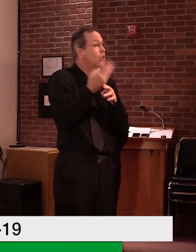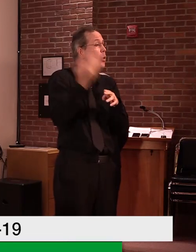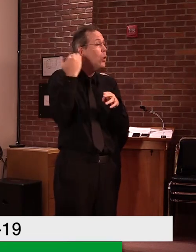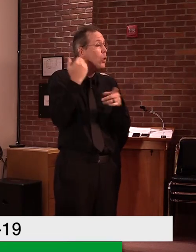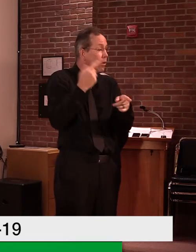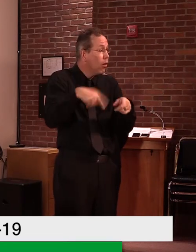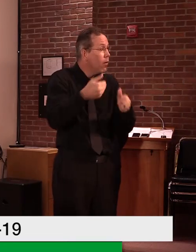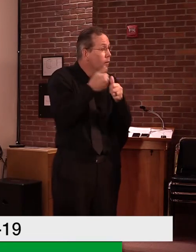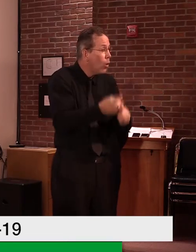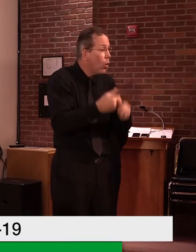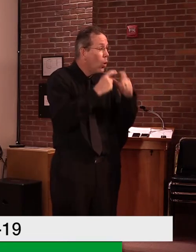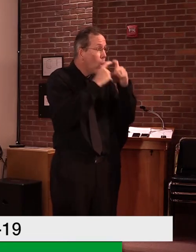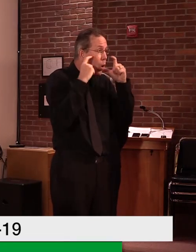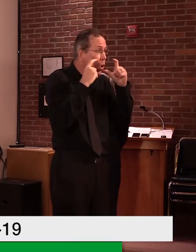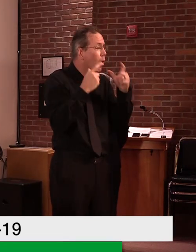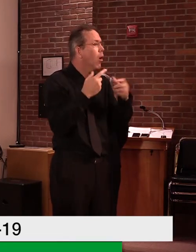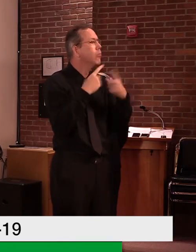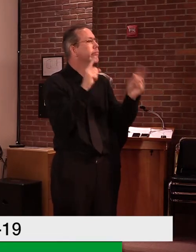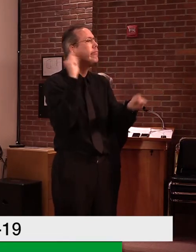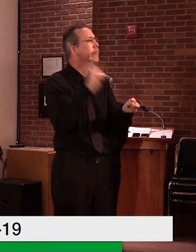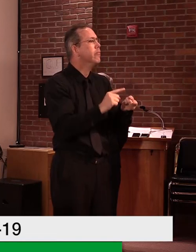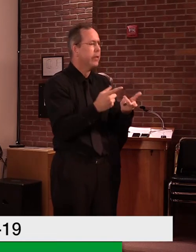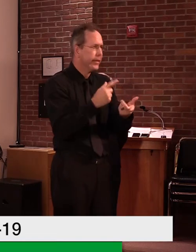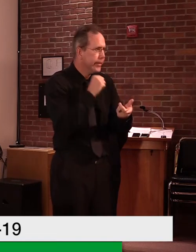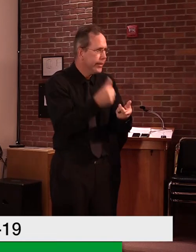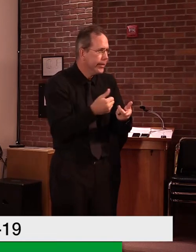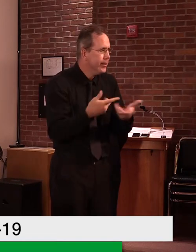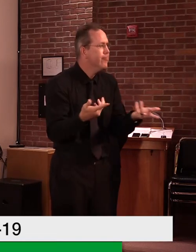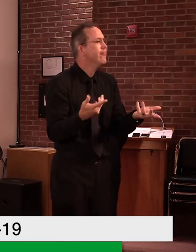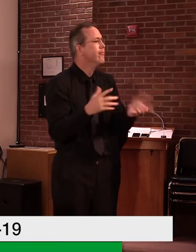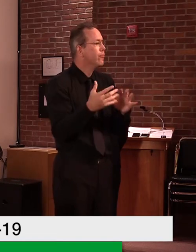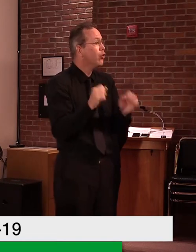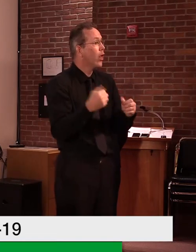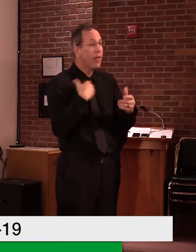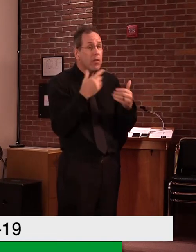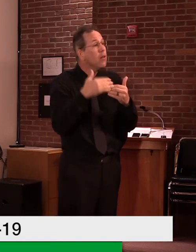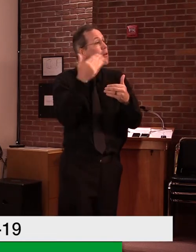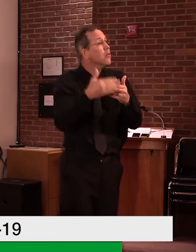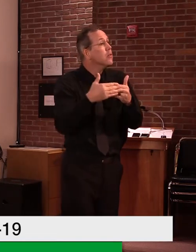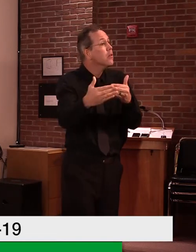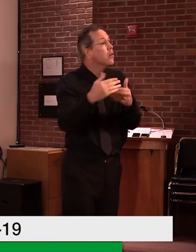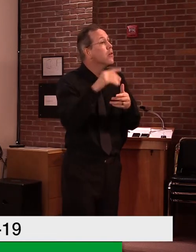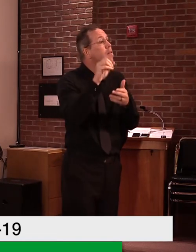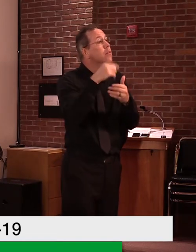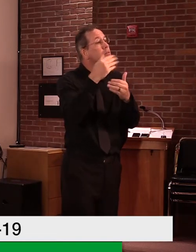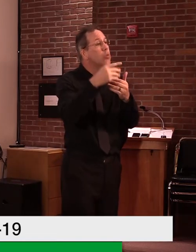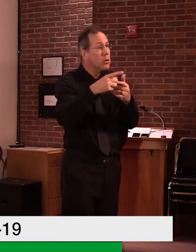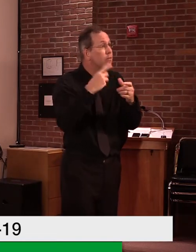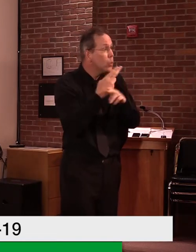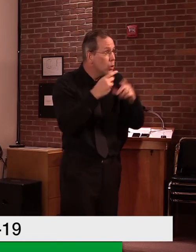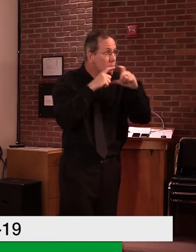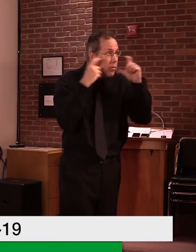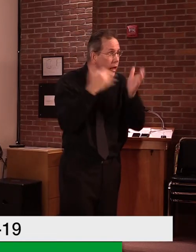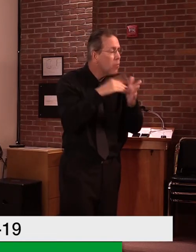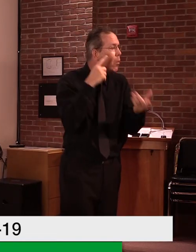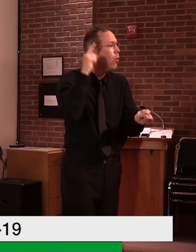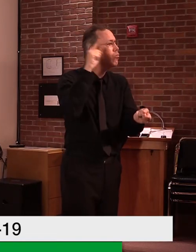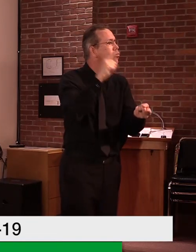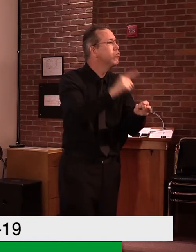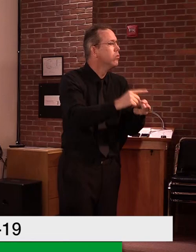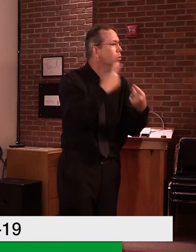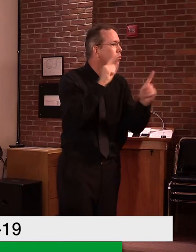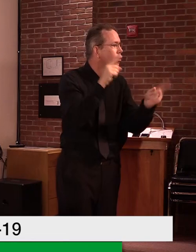So if we want our kids to go back to school, if we want the place we work or eat or shop to stay